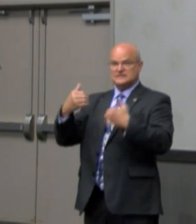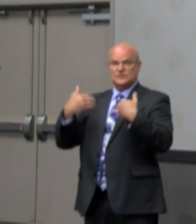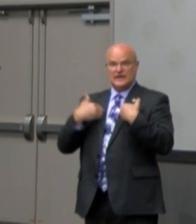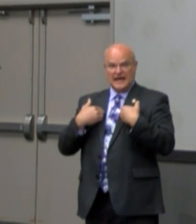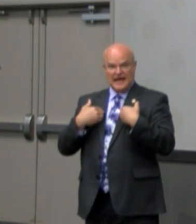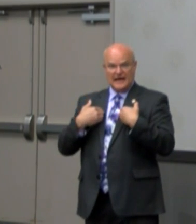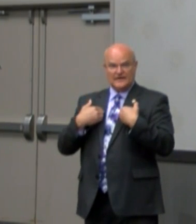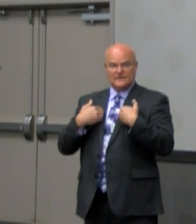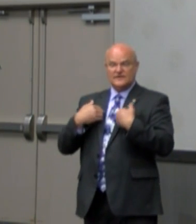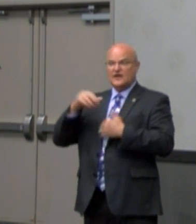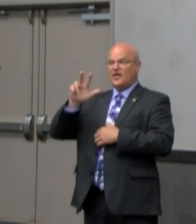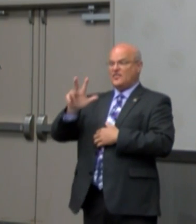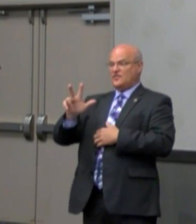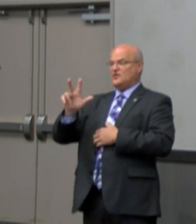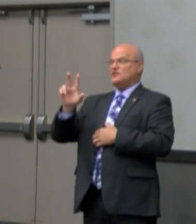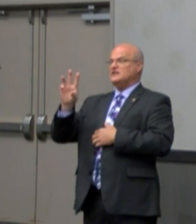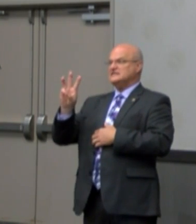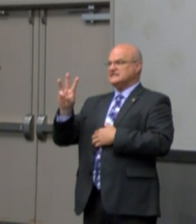have